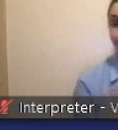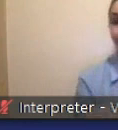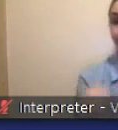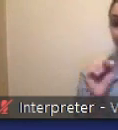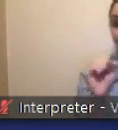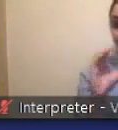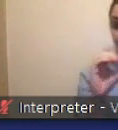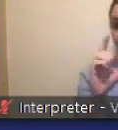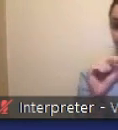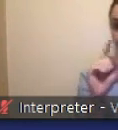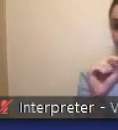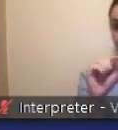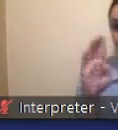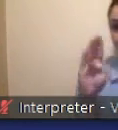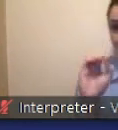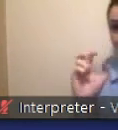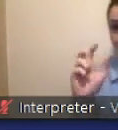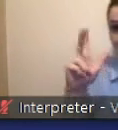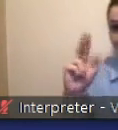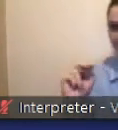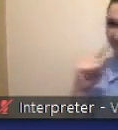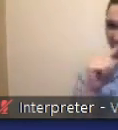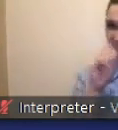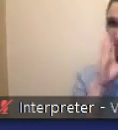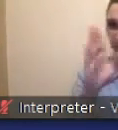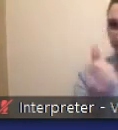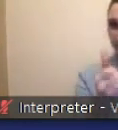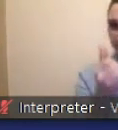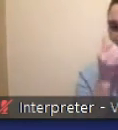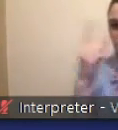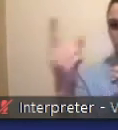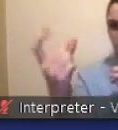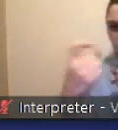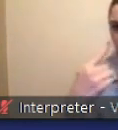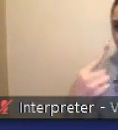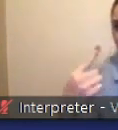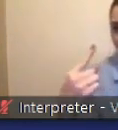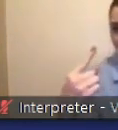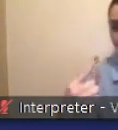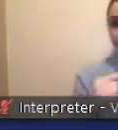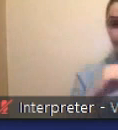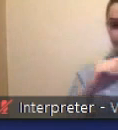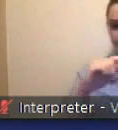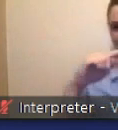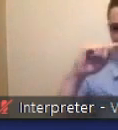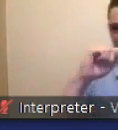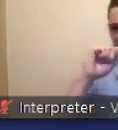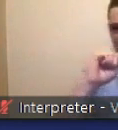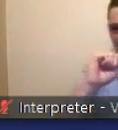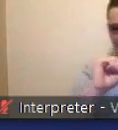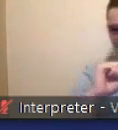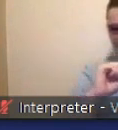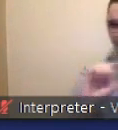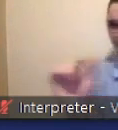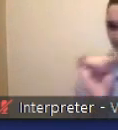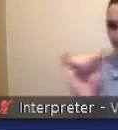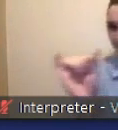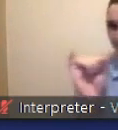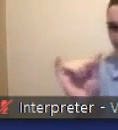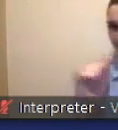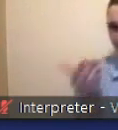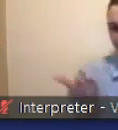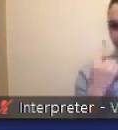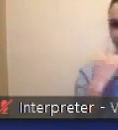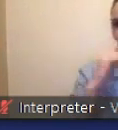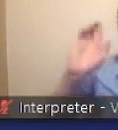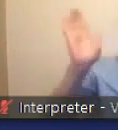who will join us for the Q&A portion, Dr. Eric France, Chief Medical Officer, Dr. Rachel Herlihy, State Epidemiologist, and Tavio